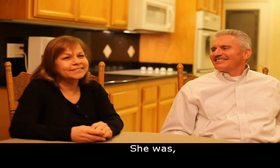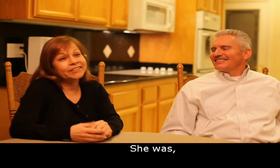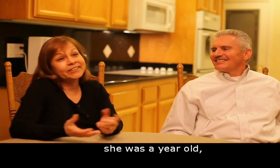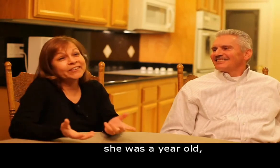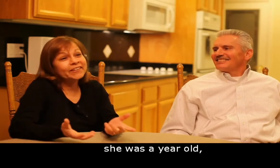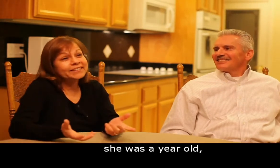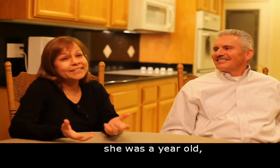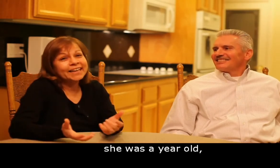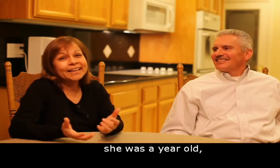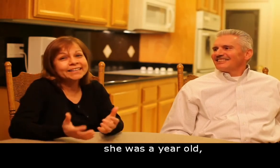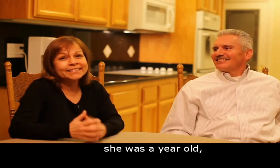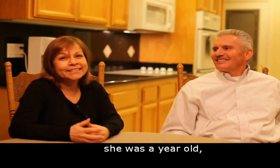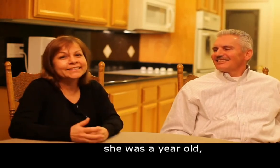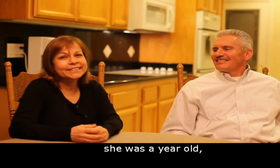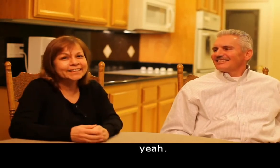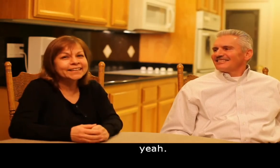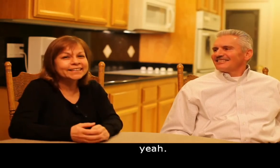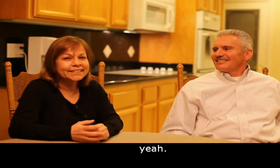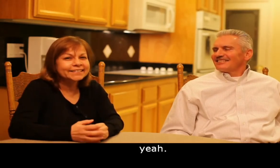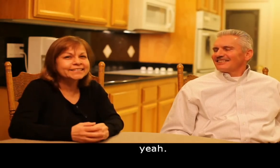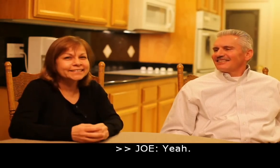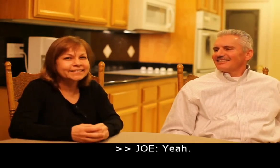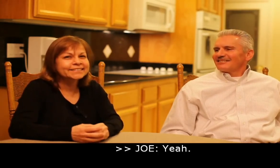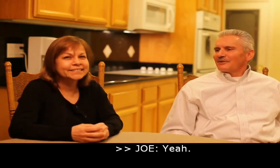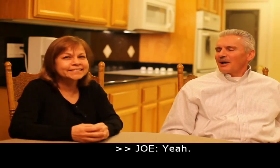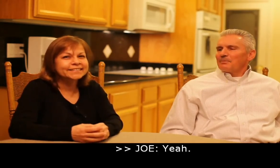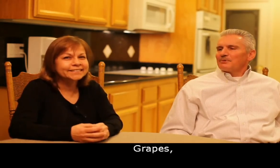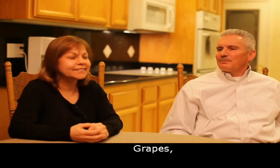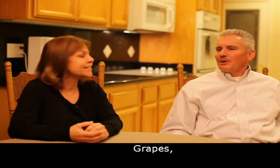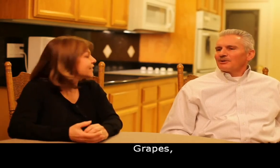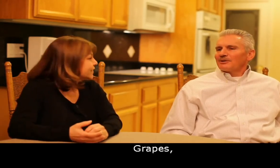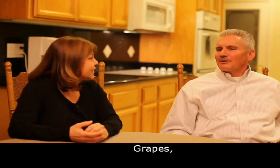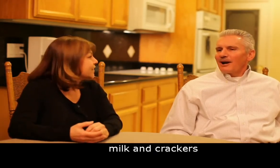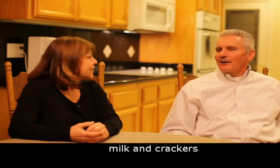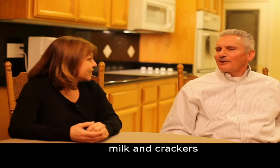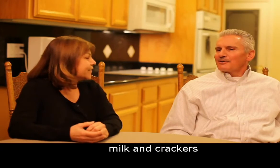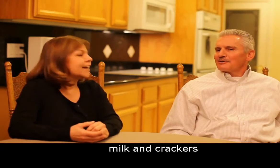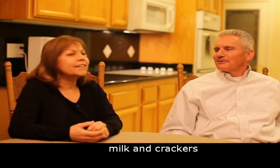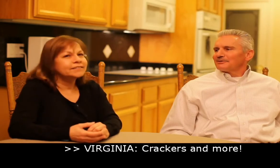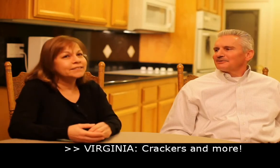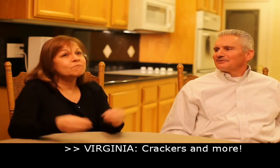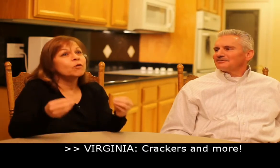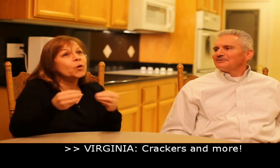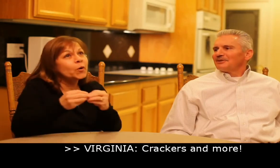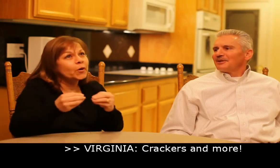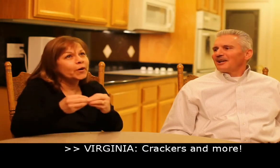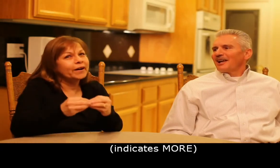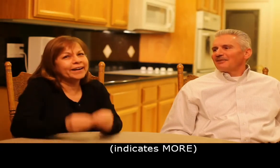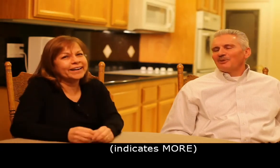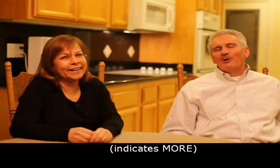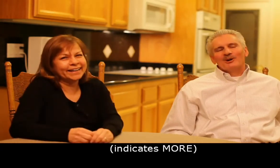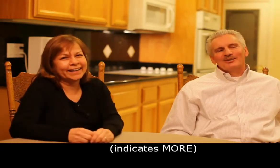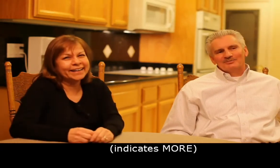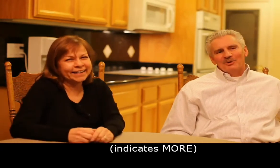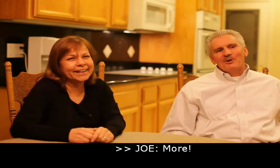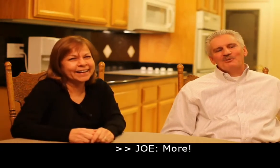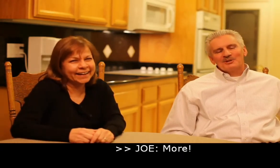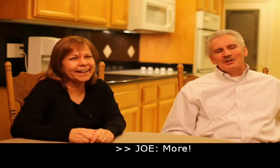year old. Yeah. Yeah. Grapes, milk, and crackers. Crackers and more. And more was a good